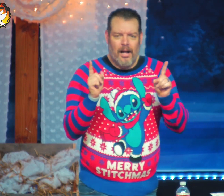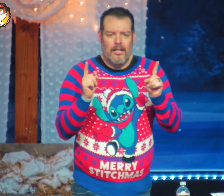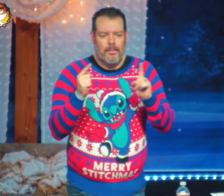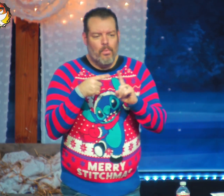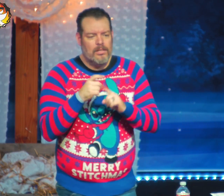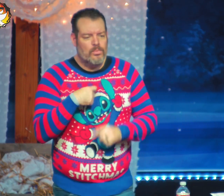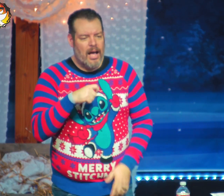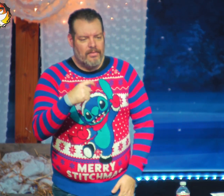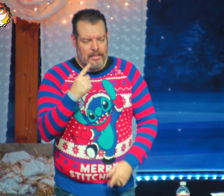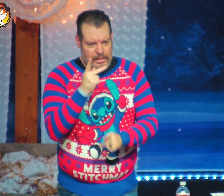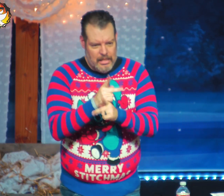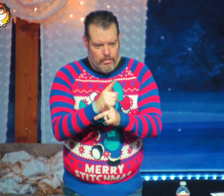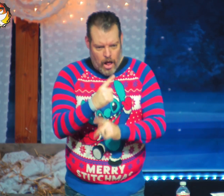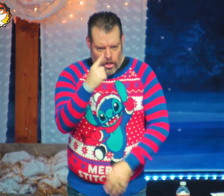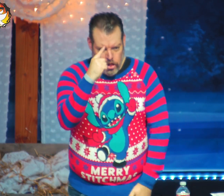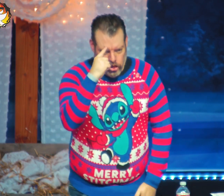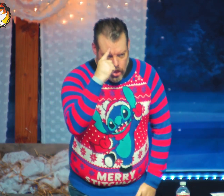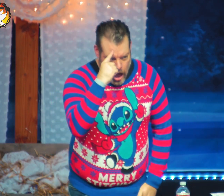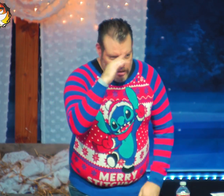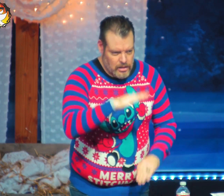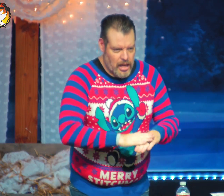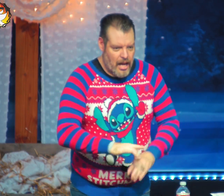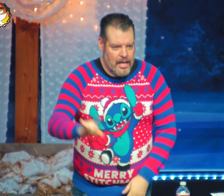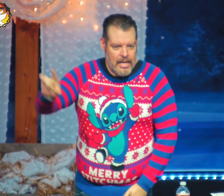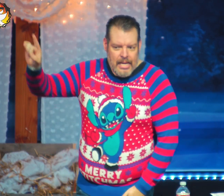probably sweat. I'll probably lose 2 pounds and sweat alone.